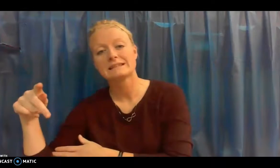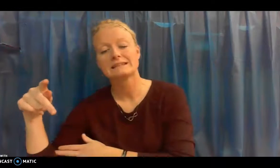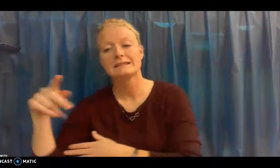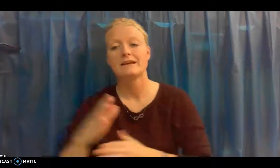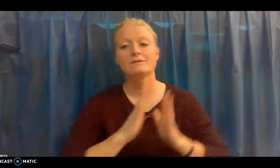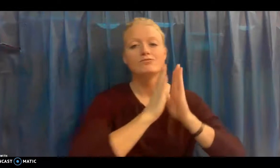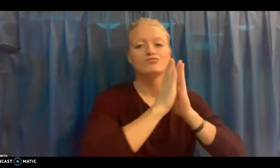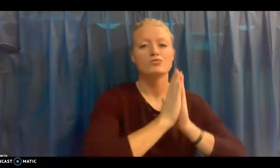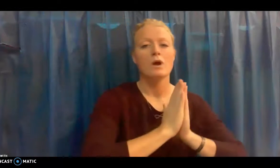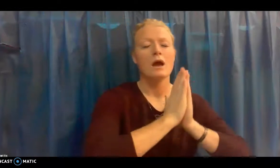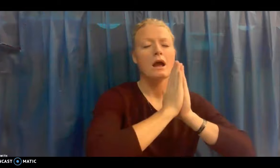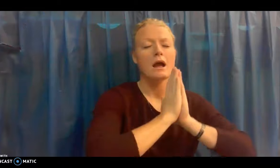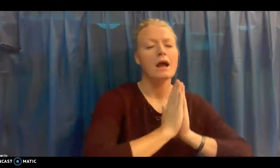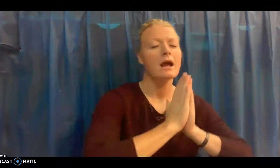P is for pray.